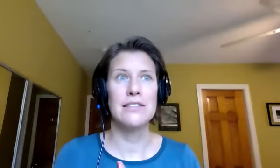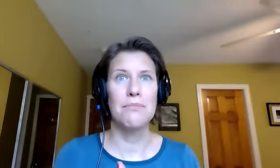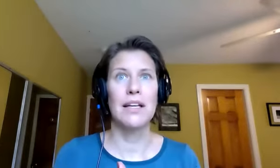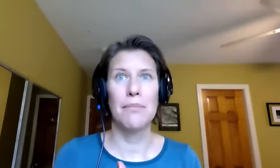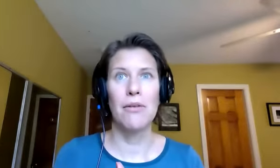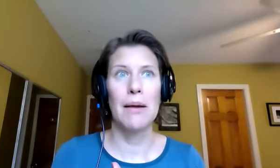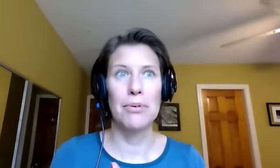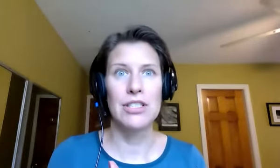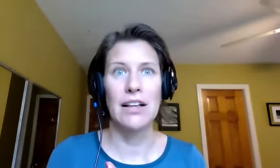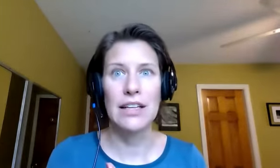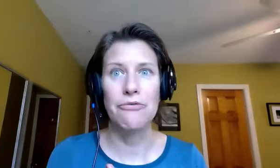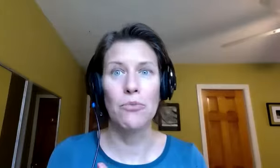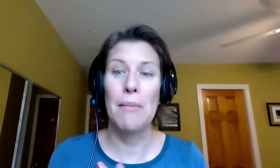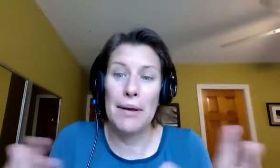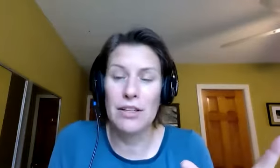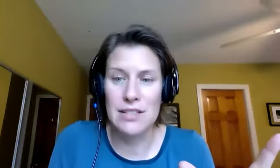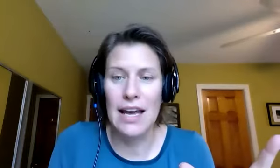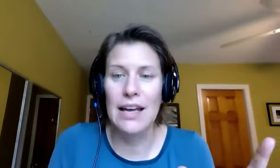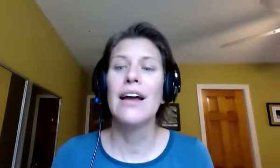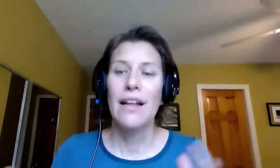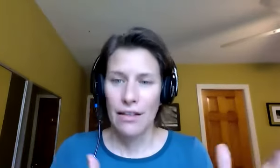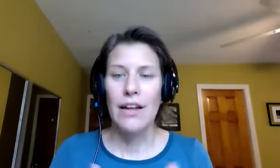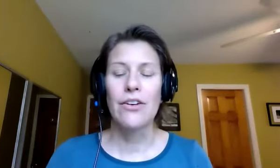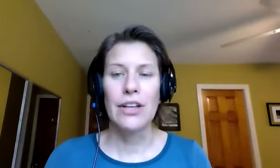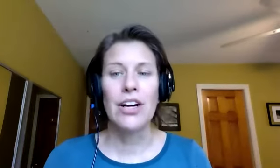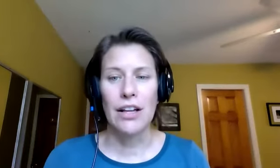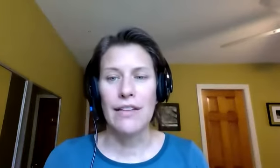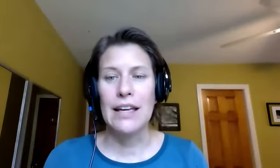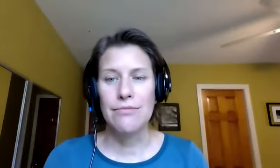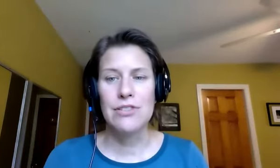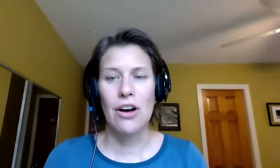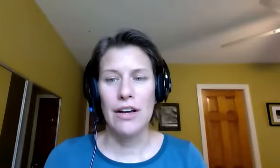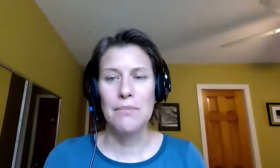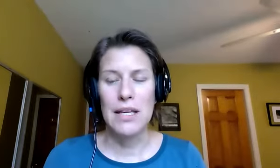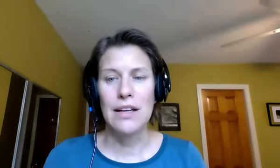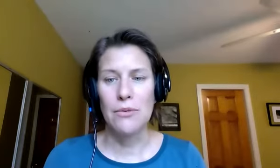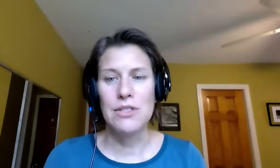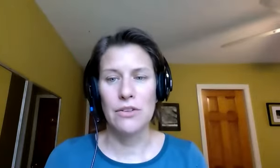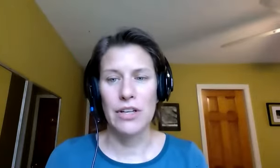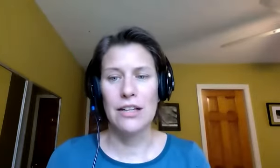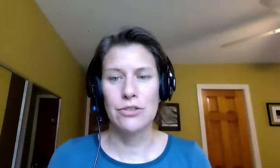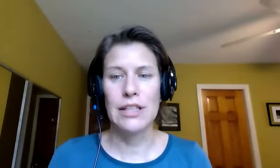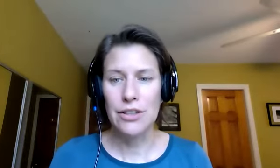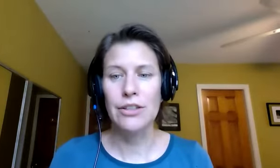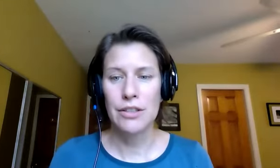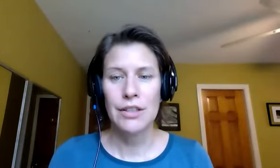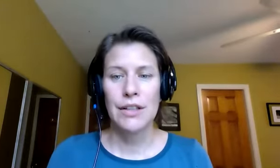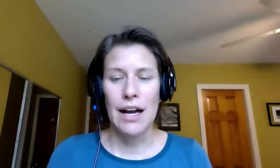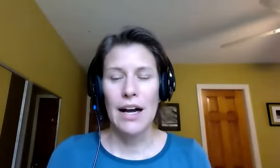something about my personality from what my parents say that early on, they saw in me that I was sort of a natural leader. Um,